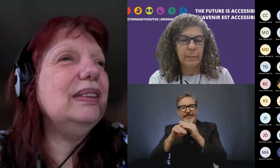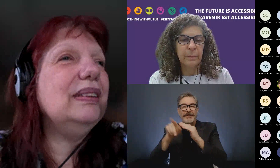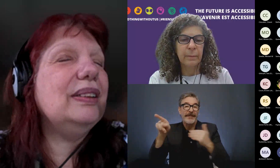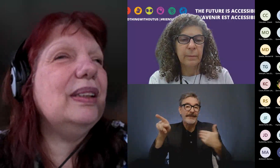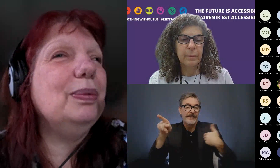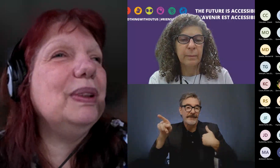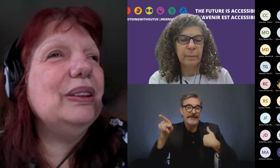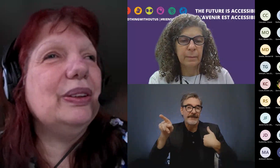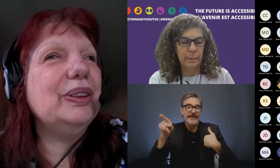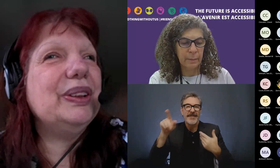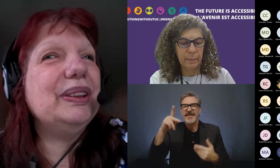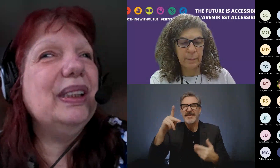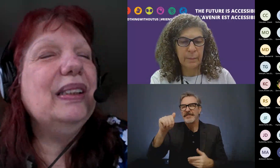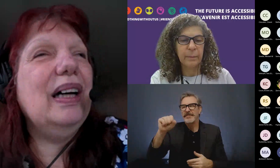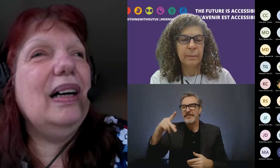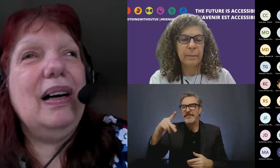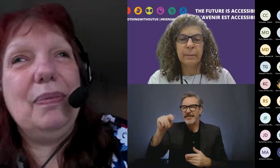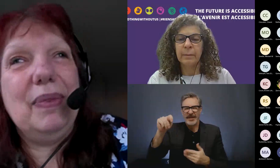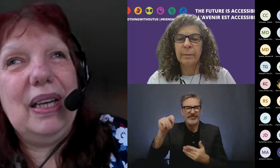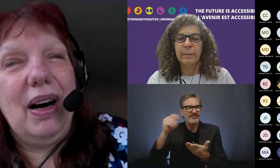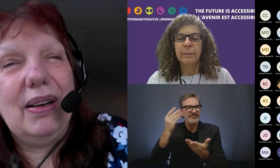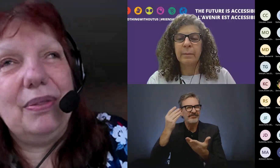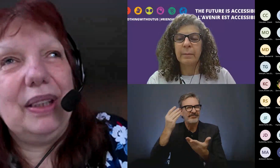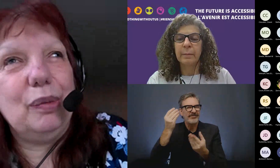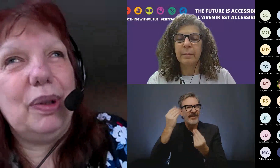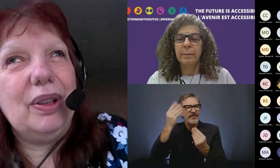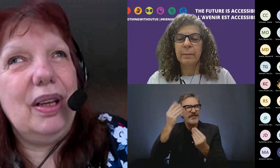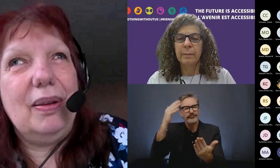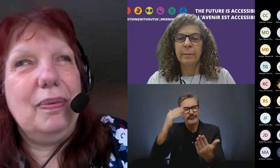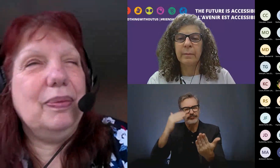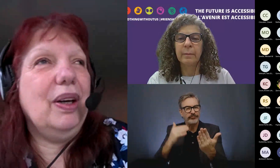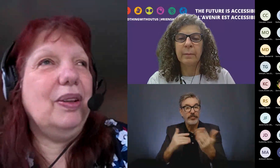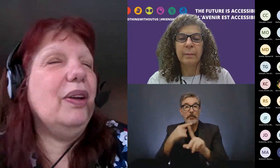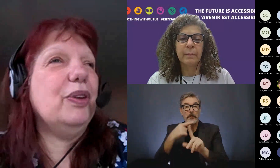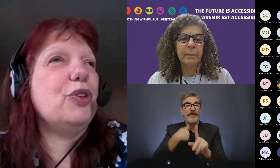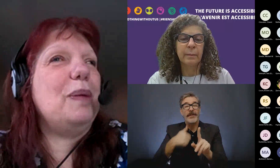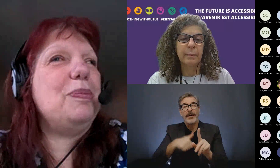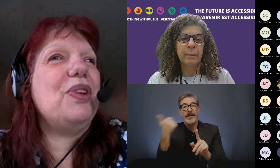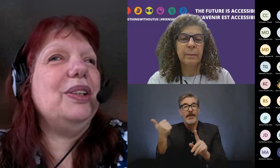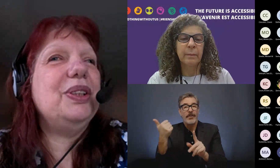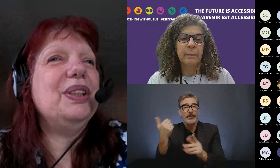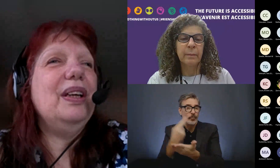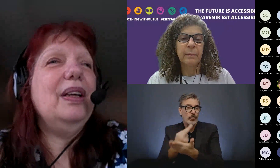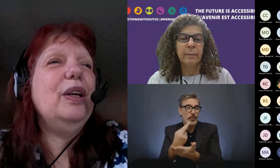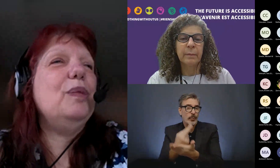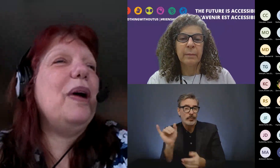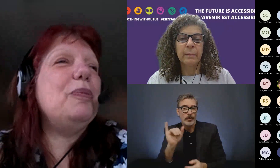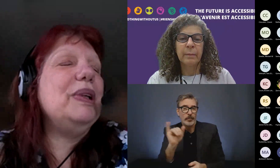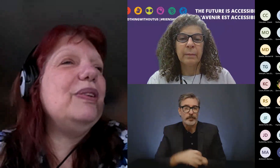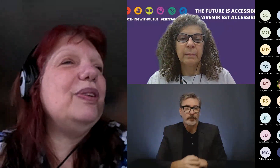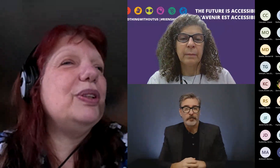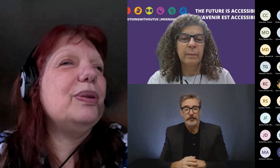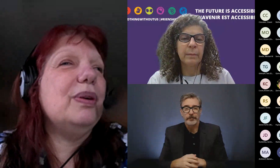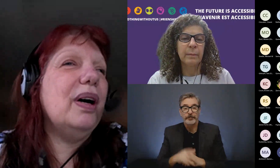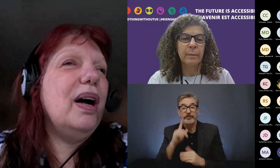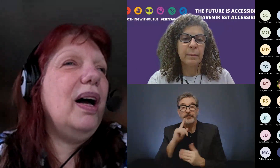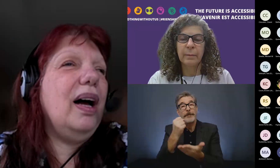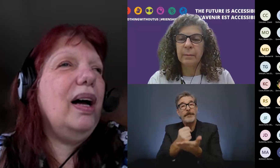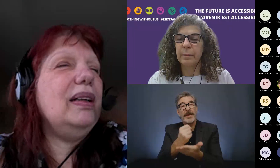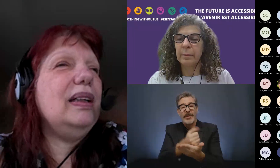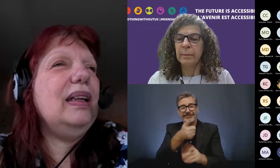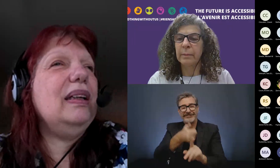and lots of resources um, are available on those websites. The passport is a